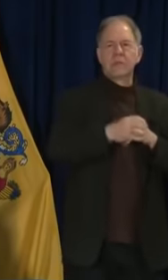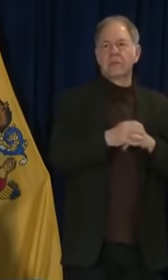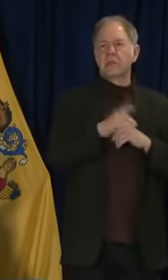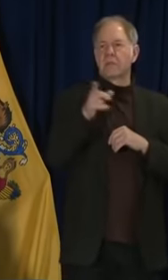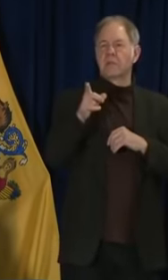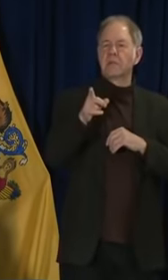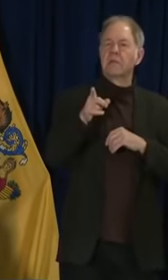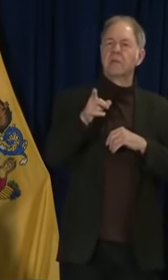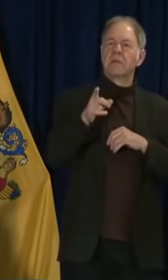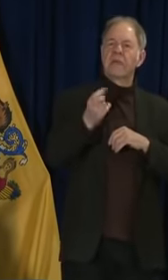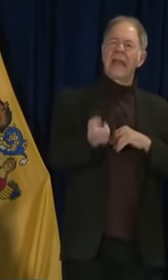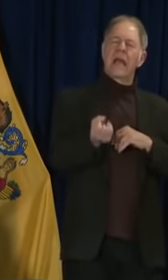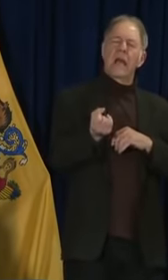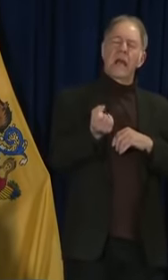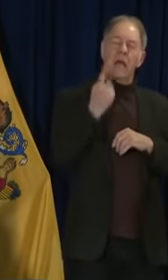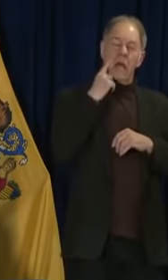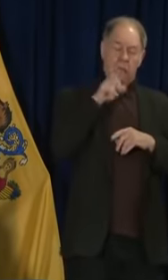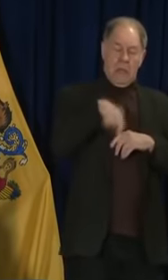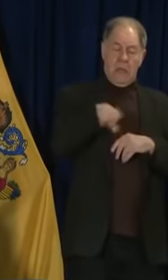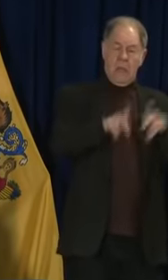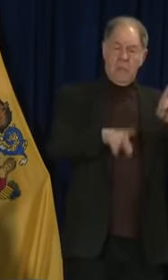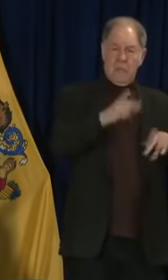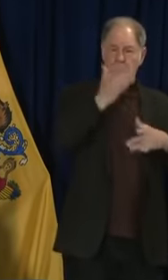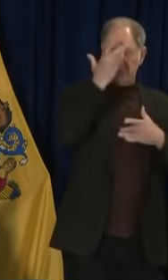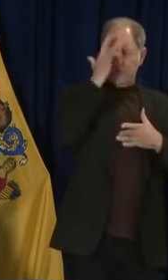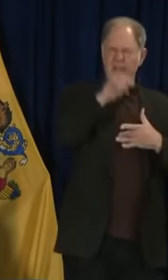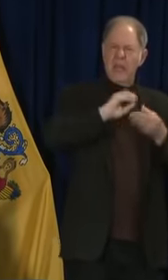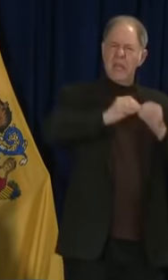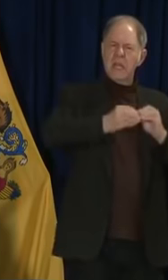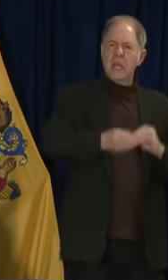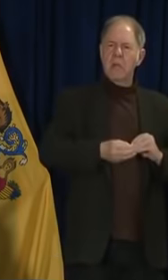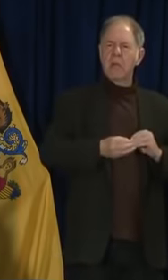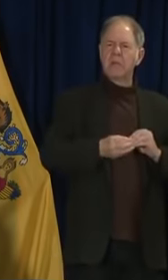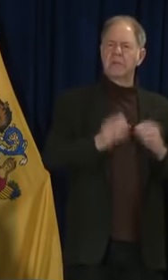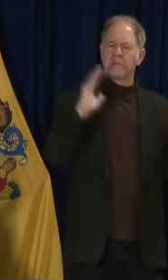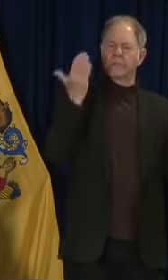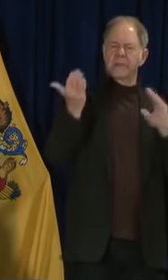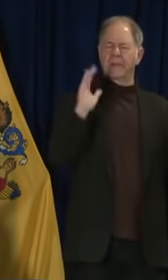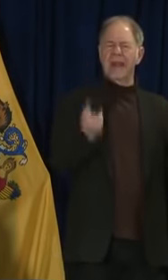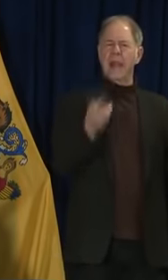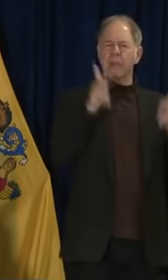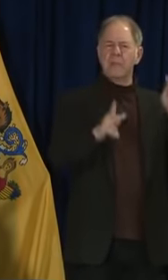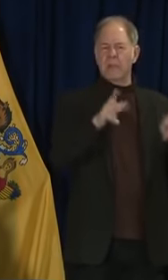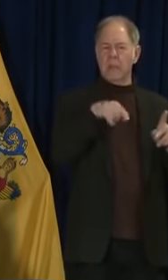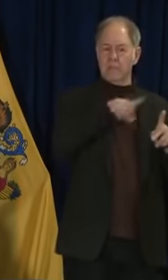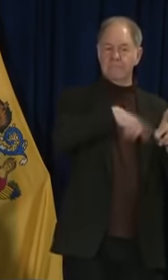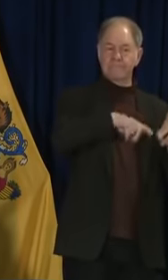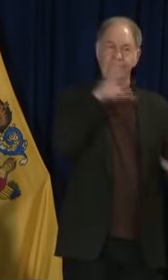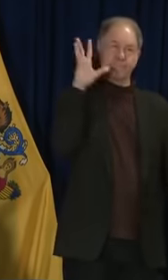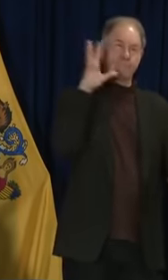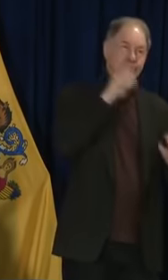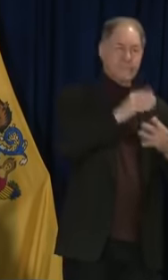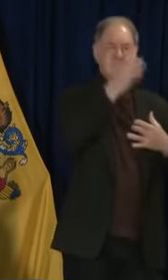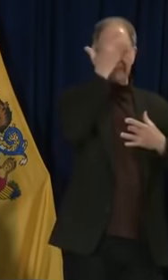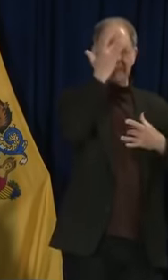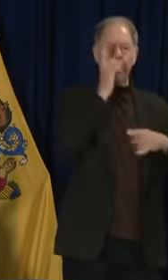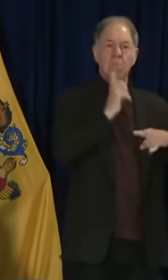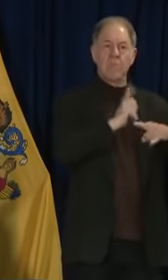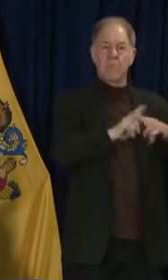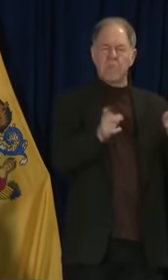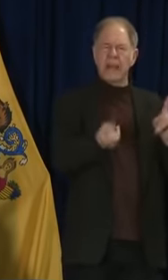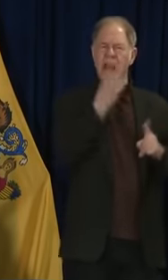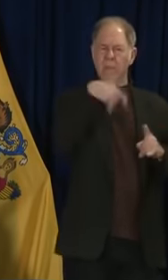the numbers of cases, can you give us, to put those numbers in perspective, the number of people hospitalized due to the virus, and on